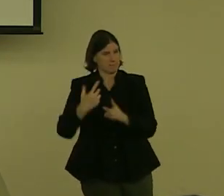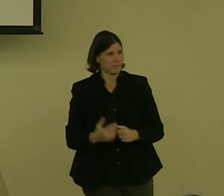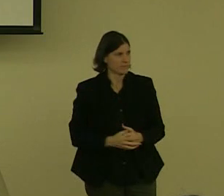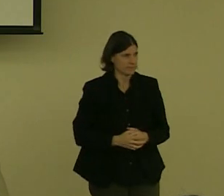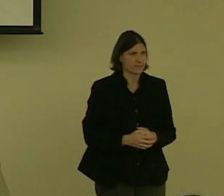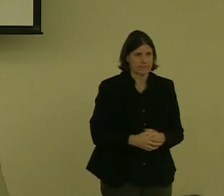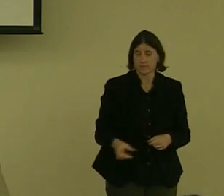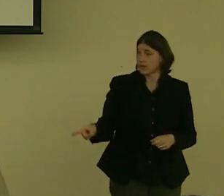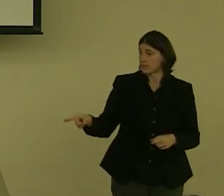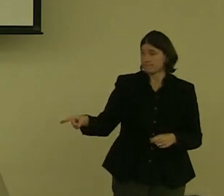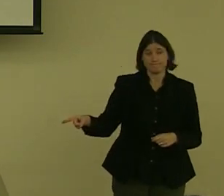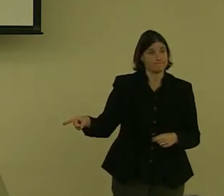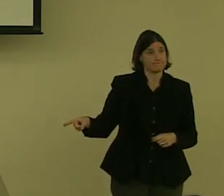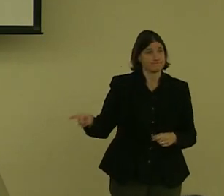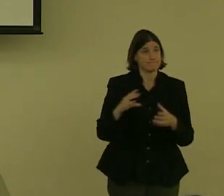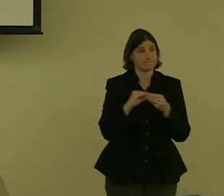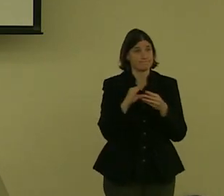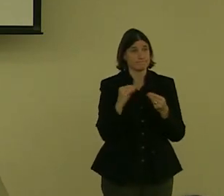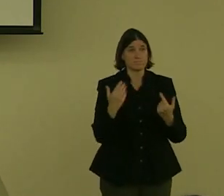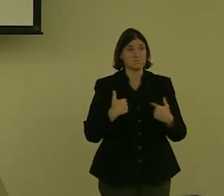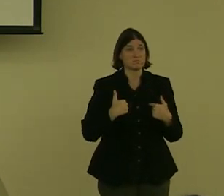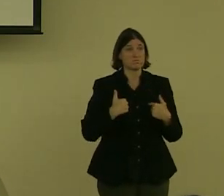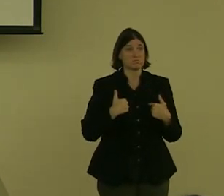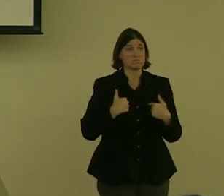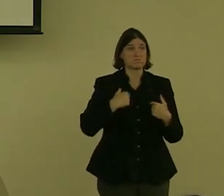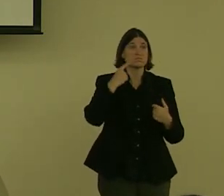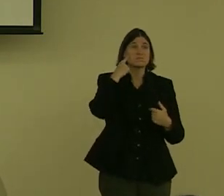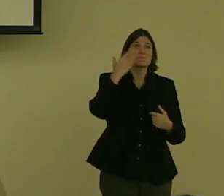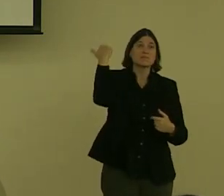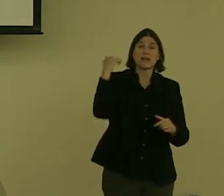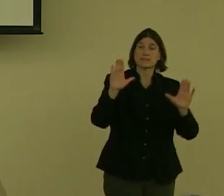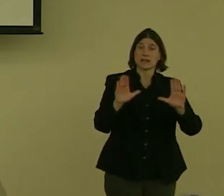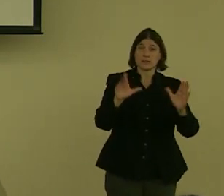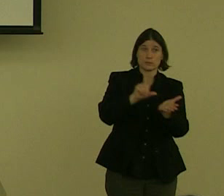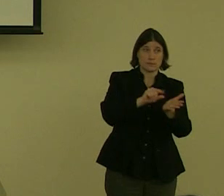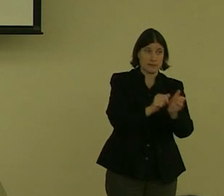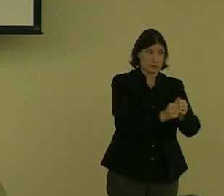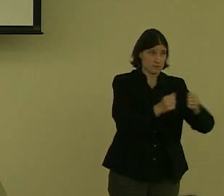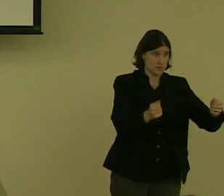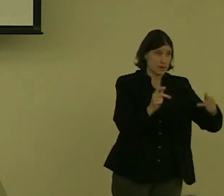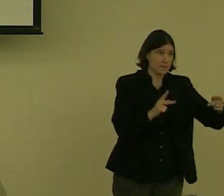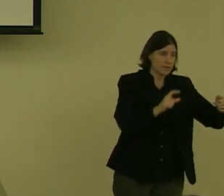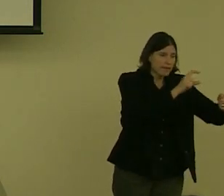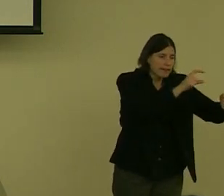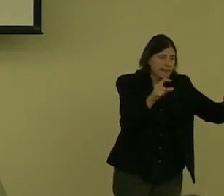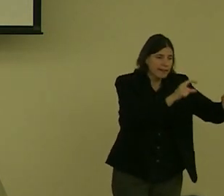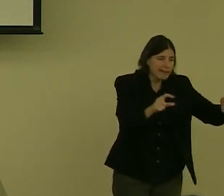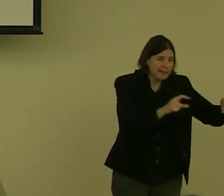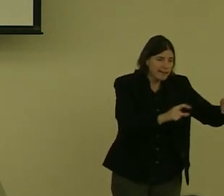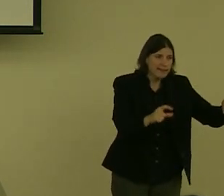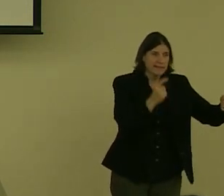adopt a very cartoonish style. They look like they're written for kids, and then they start to see what's really going on, and that's kind of messed